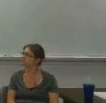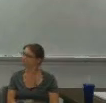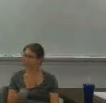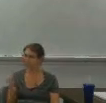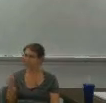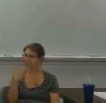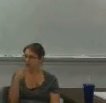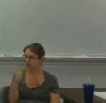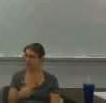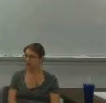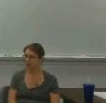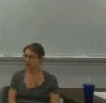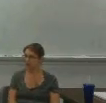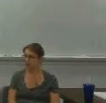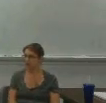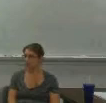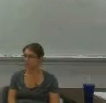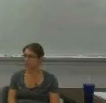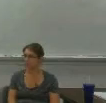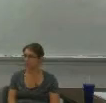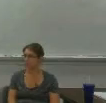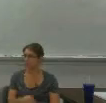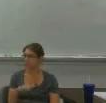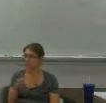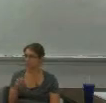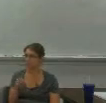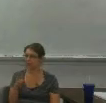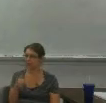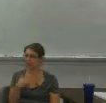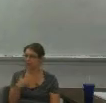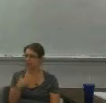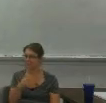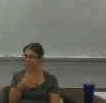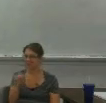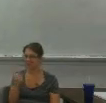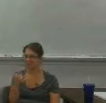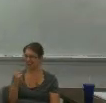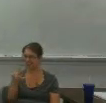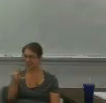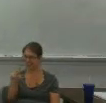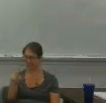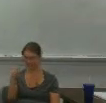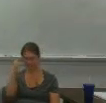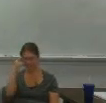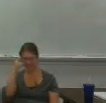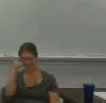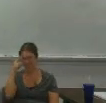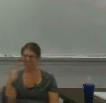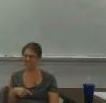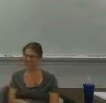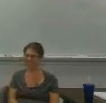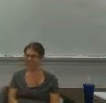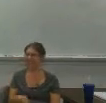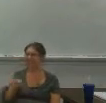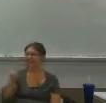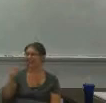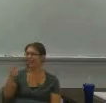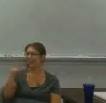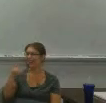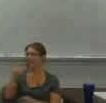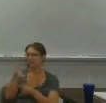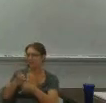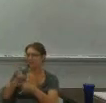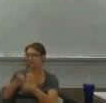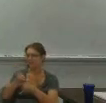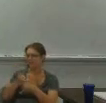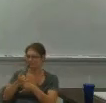Ethanol, that's a good one. Okay, so he's got the Aggieville mindset going now. What else in